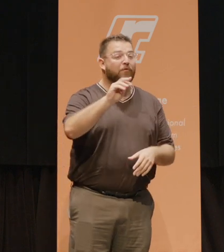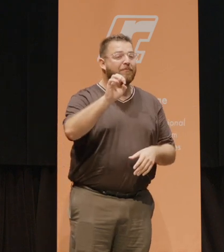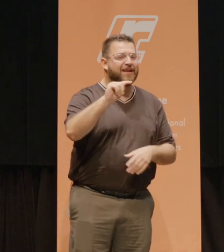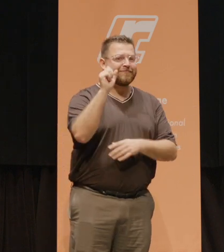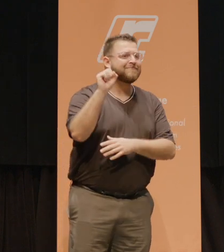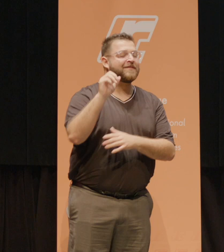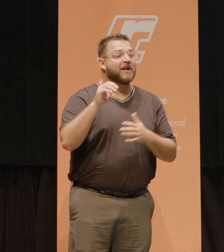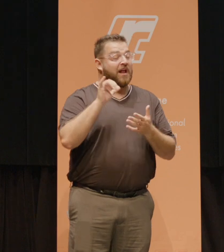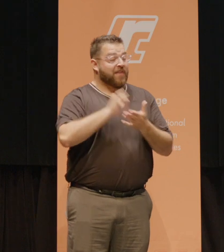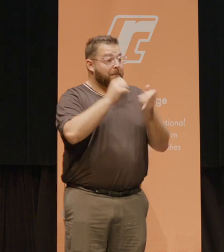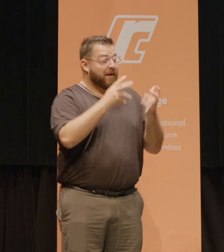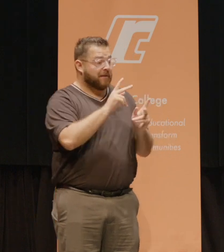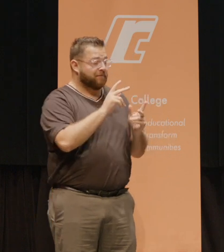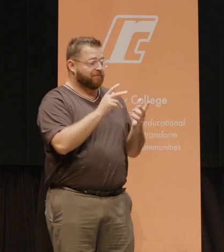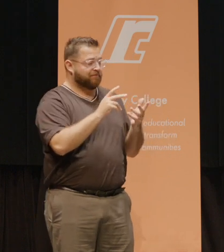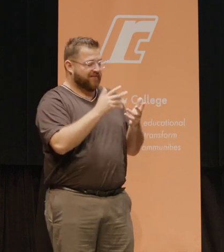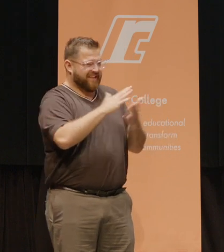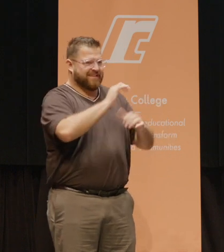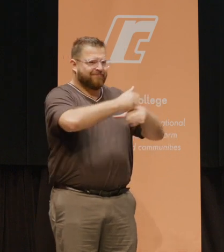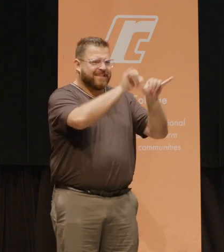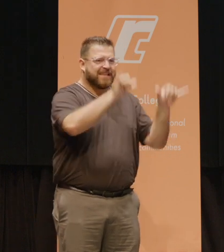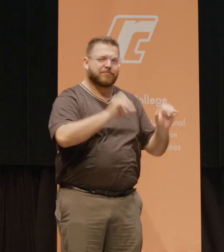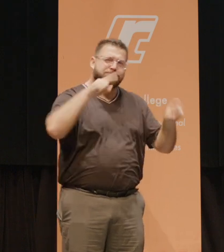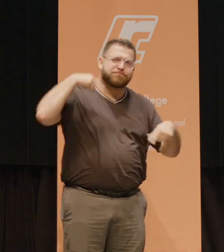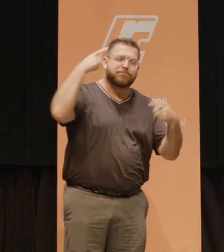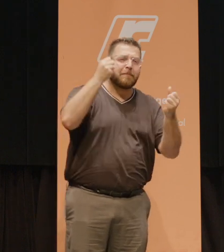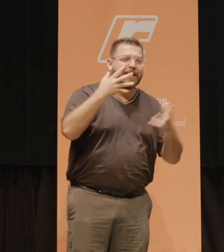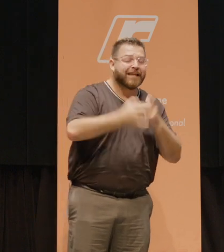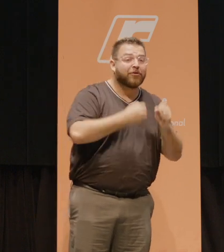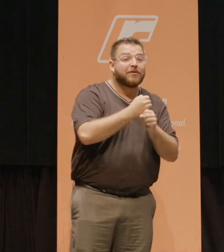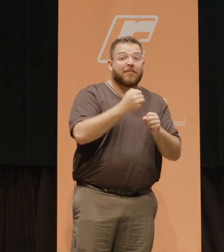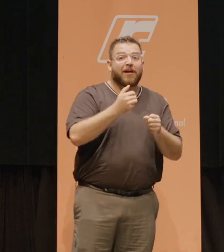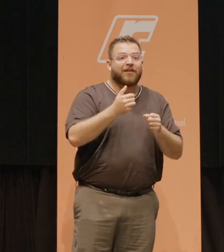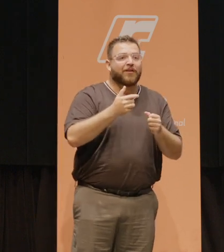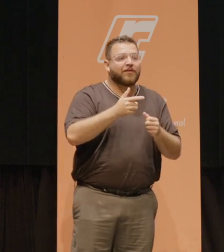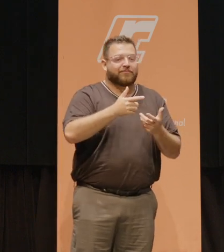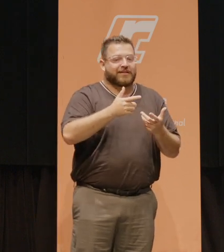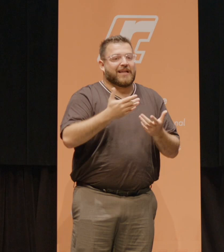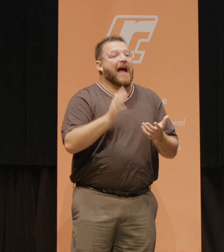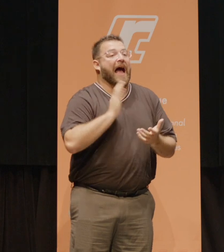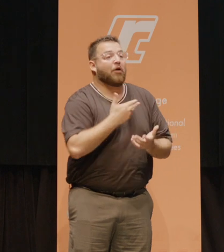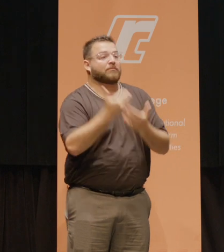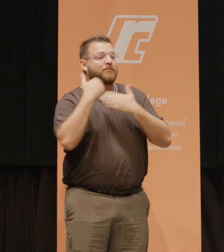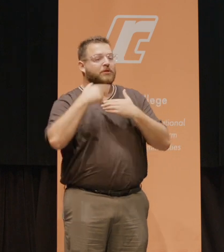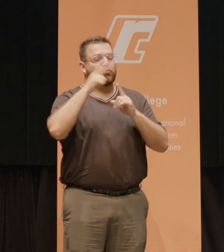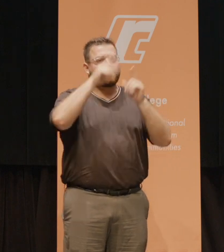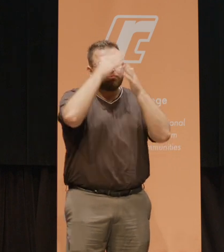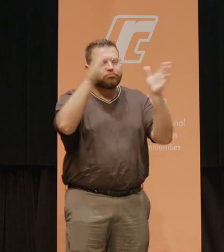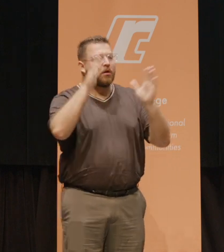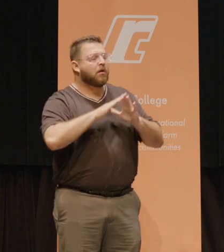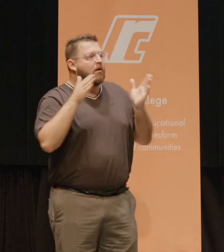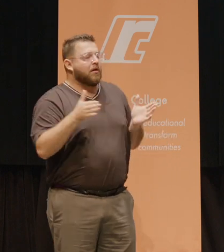for years, and it's up to us as people to organize and have conversations for us to change the conditions. If not, the conditions are going to continue to go